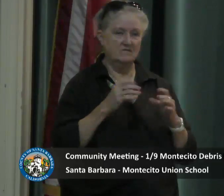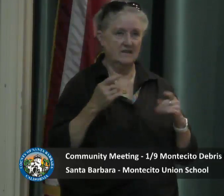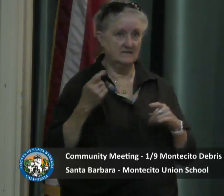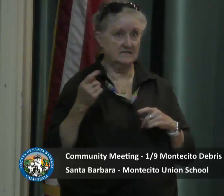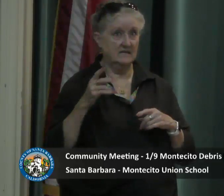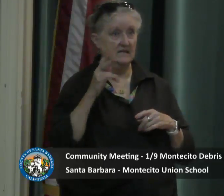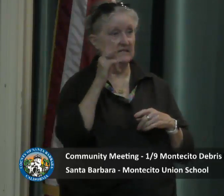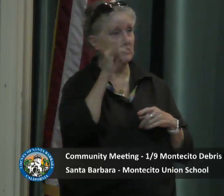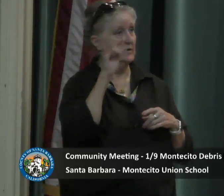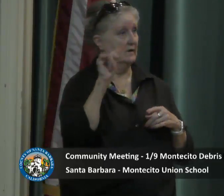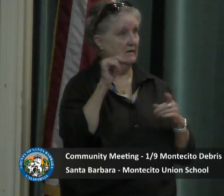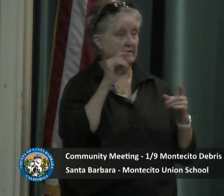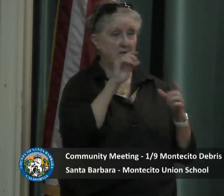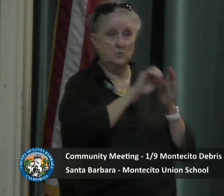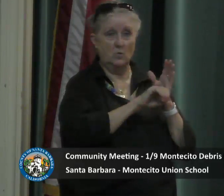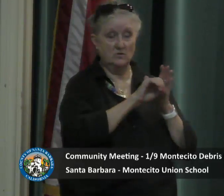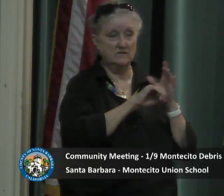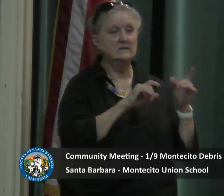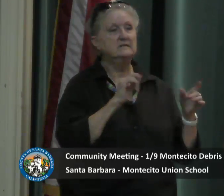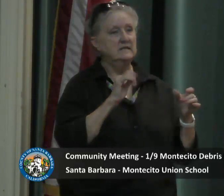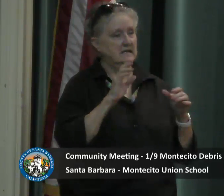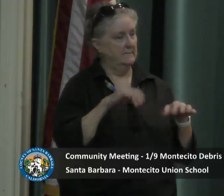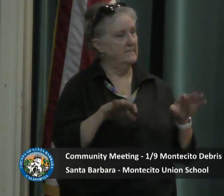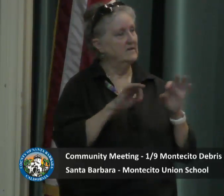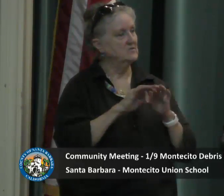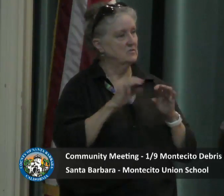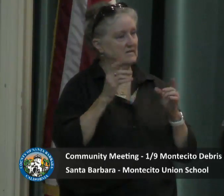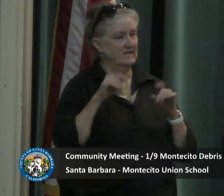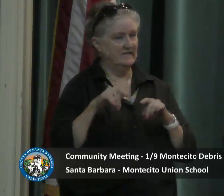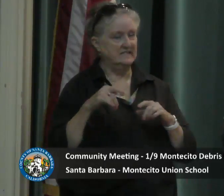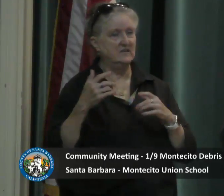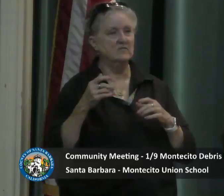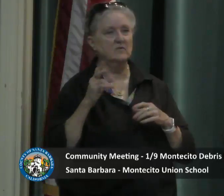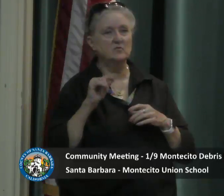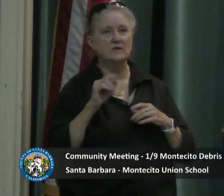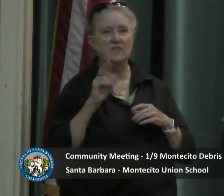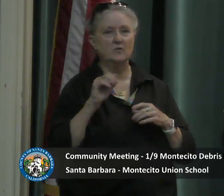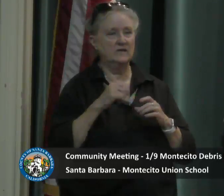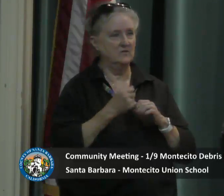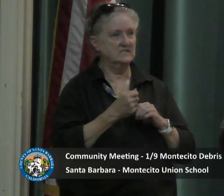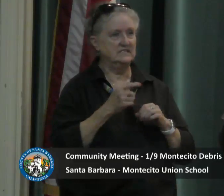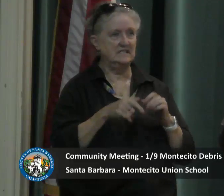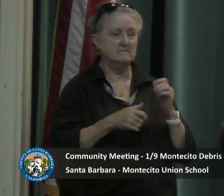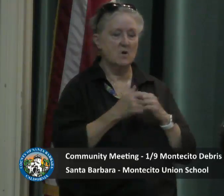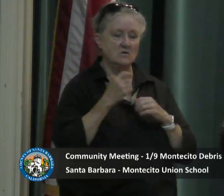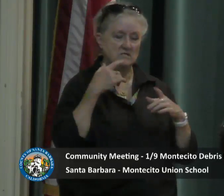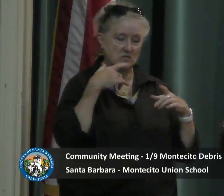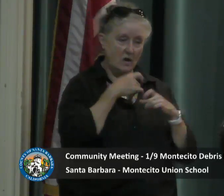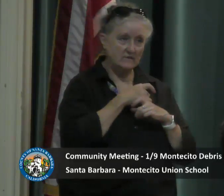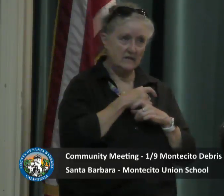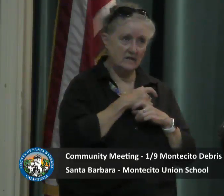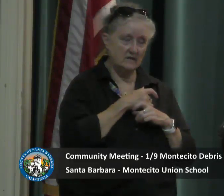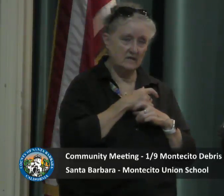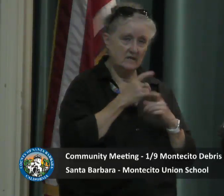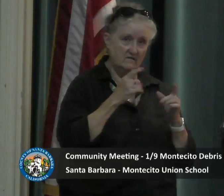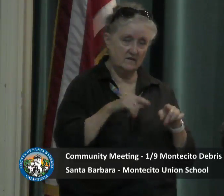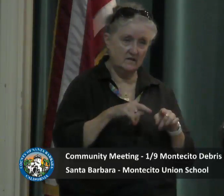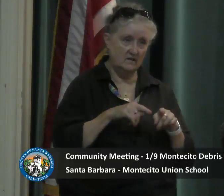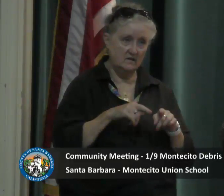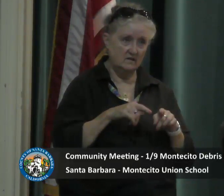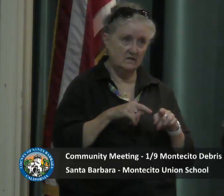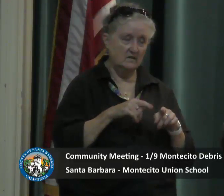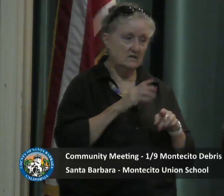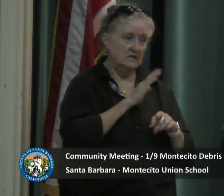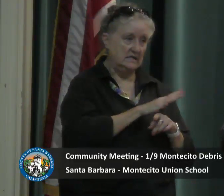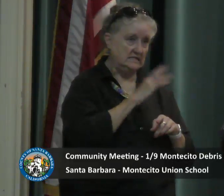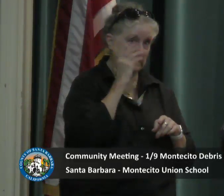event in this country for probably the last 15, 20, or 30 years. And he said this is the most complicated event he